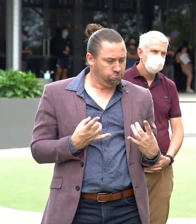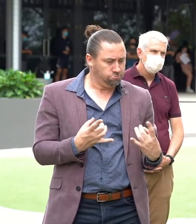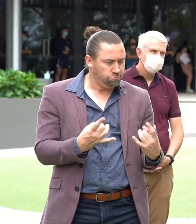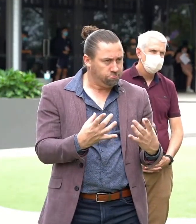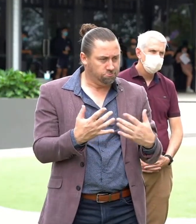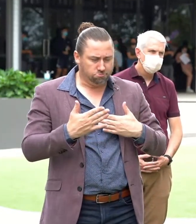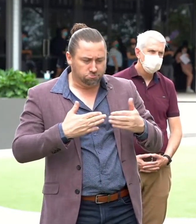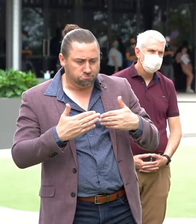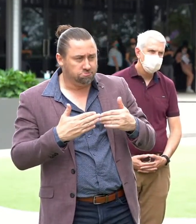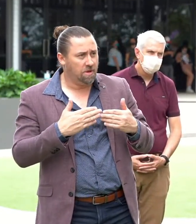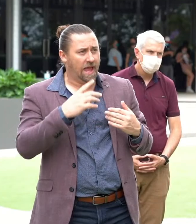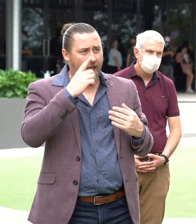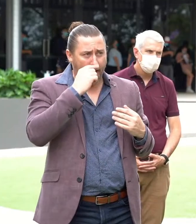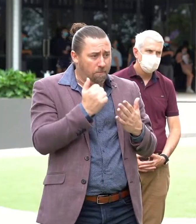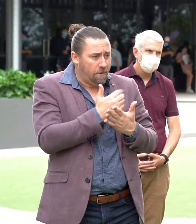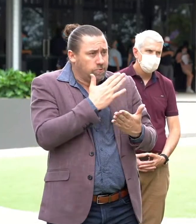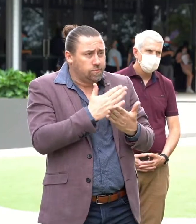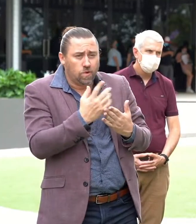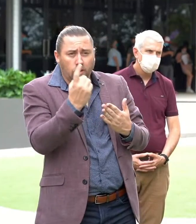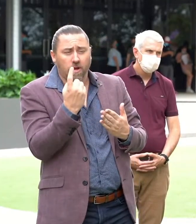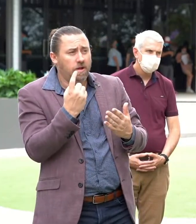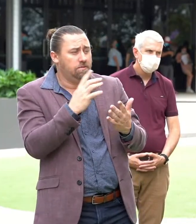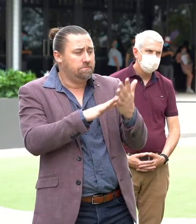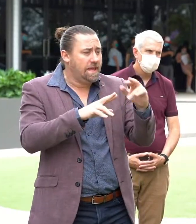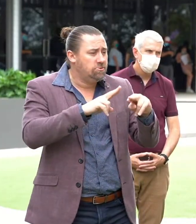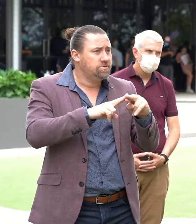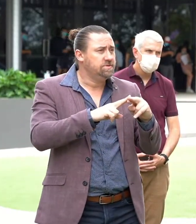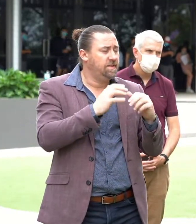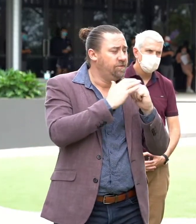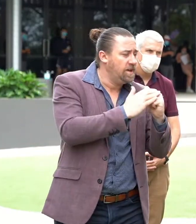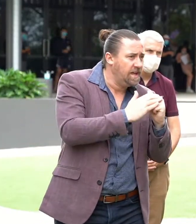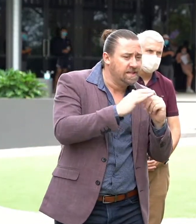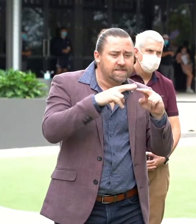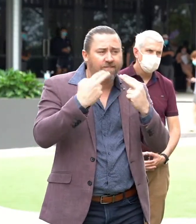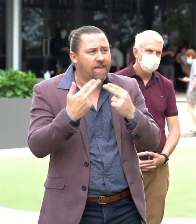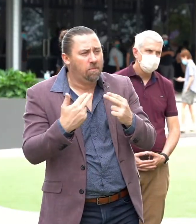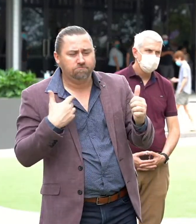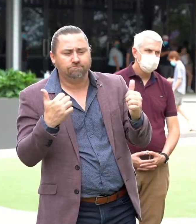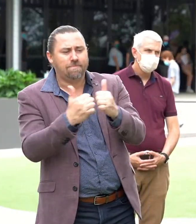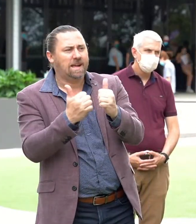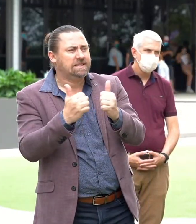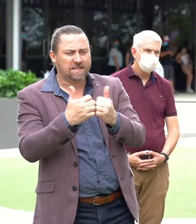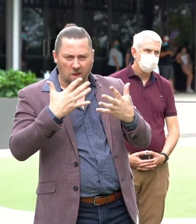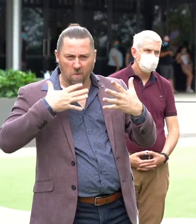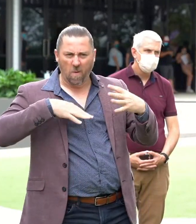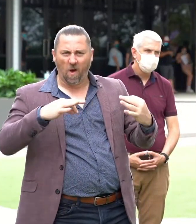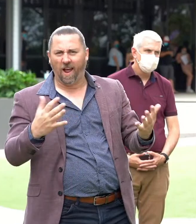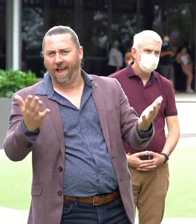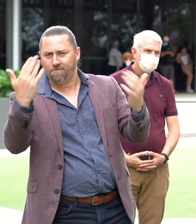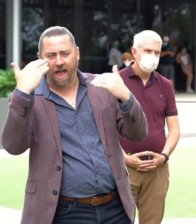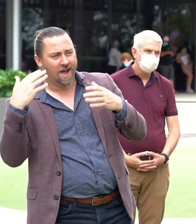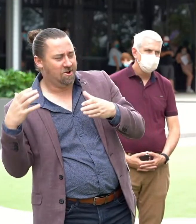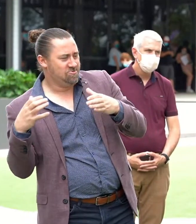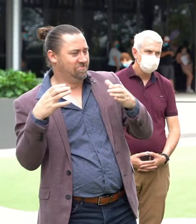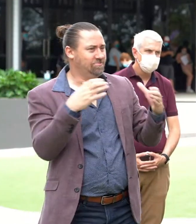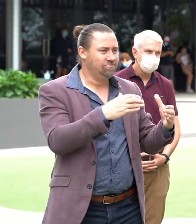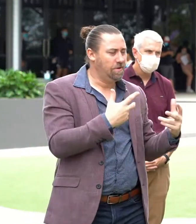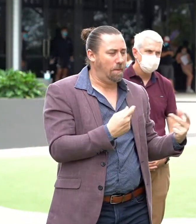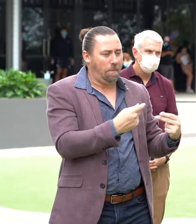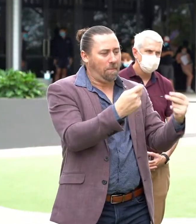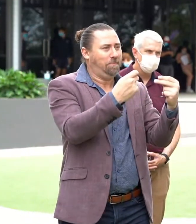parents and friends and families and your mates to come in and get vaccinated, and you can walk in at any of those